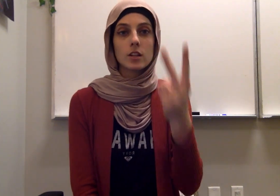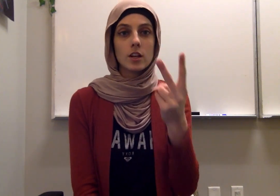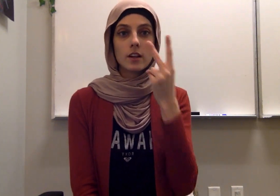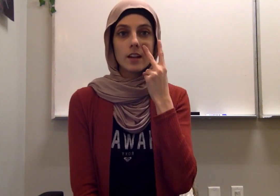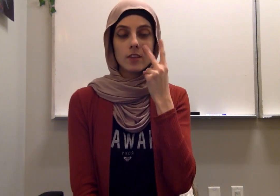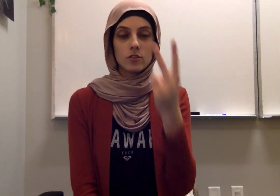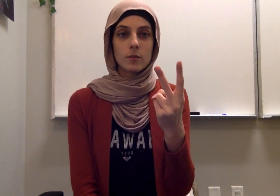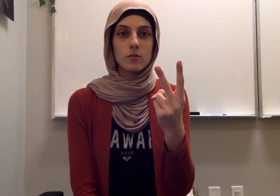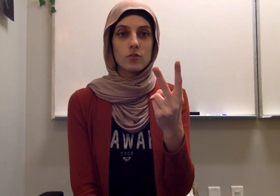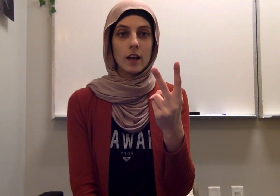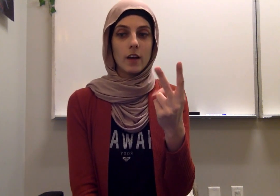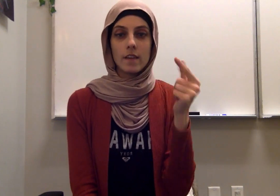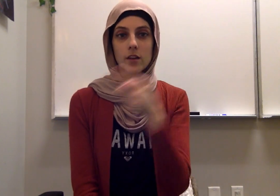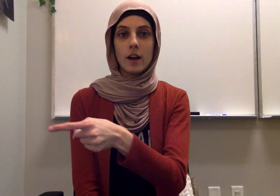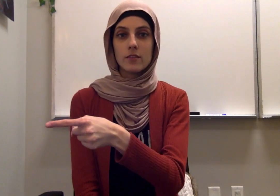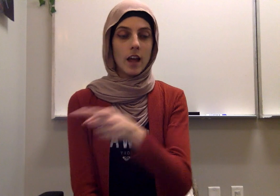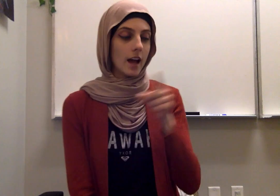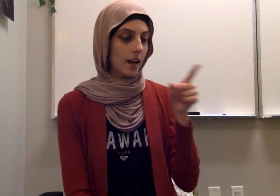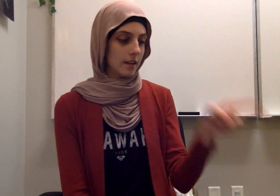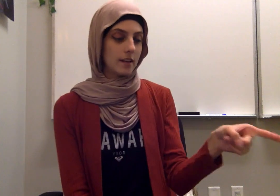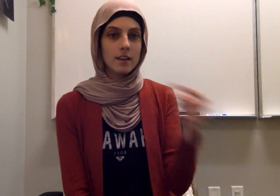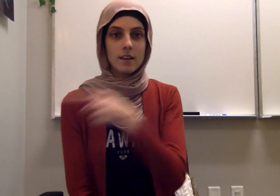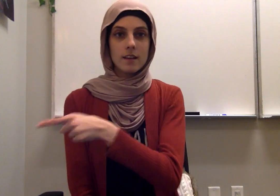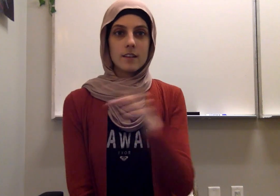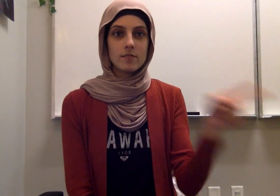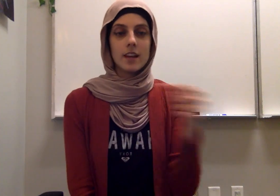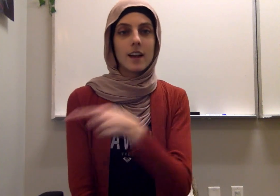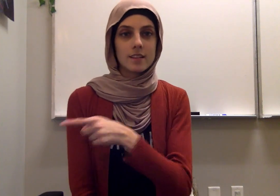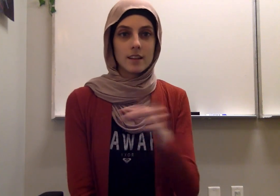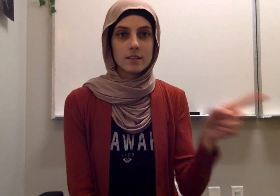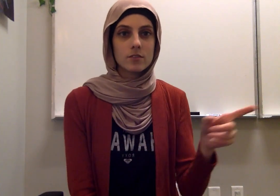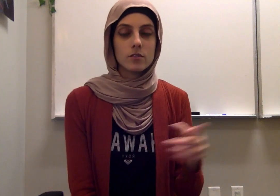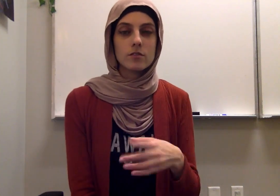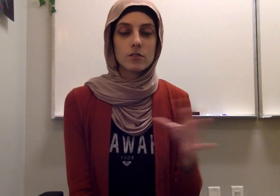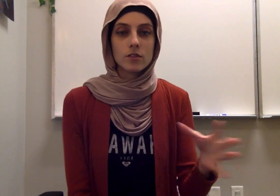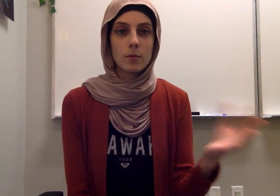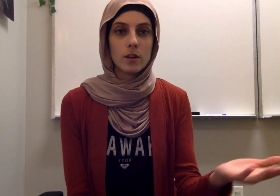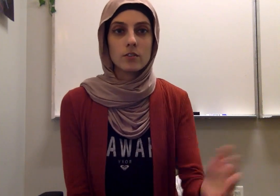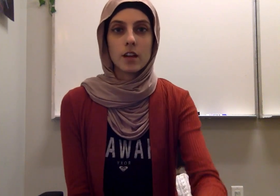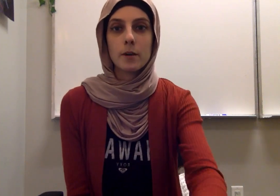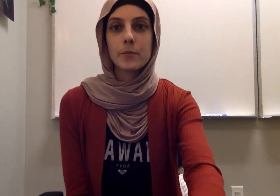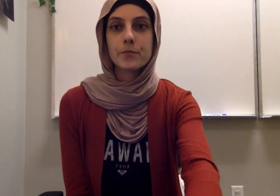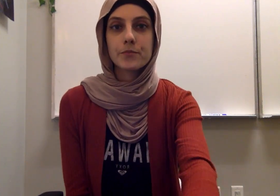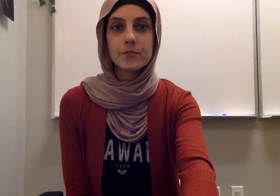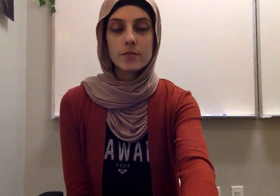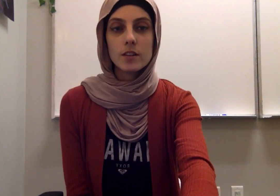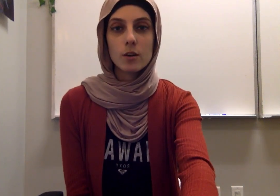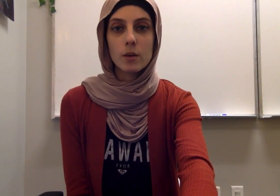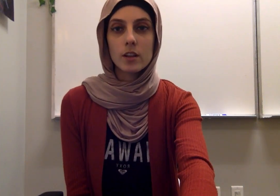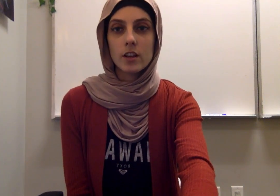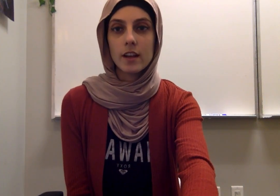look just comes straight out, and then you have to add indexing to describe what you're talking about or what you're looking at.